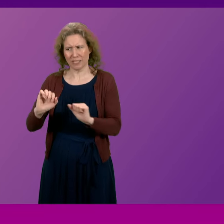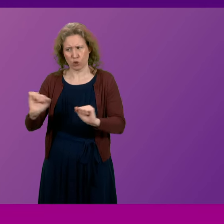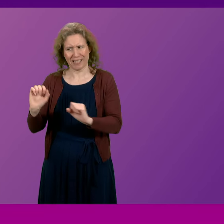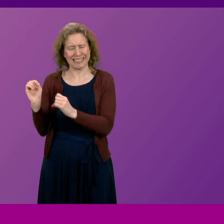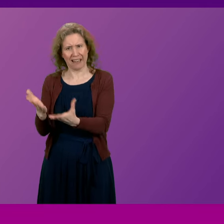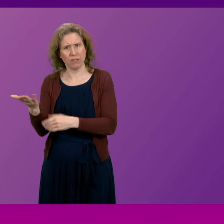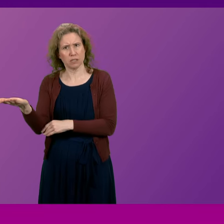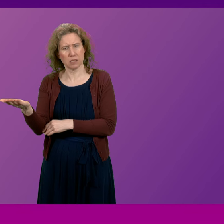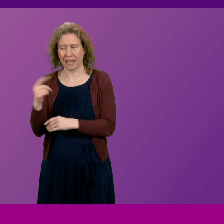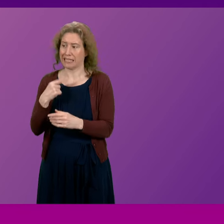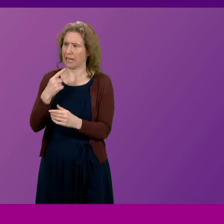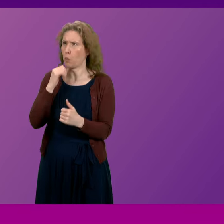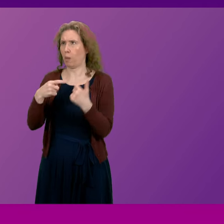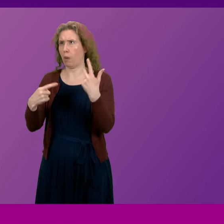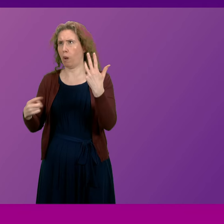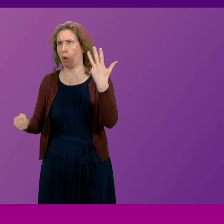First Minister.